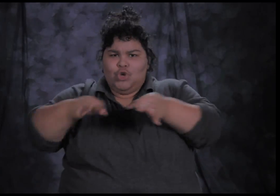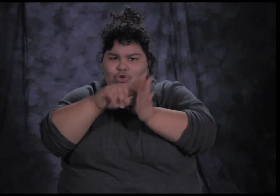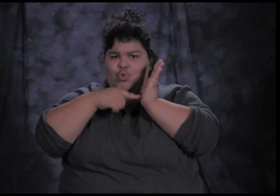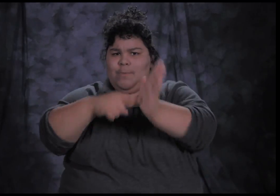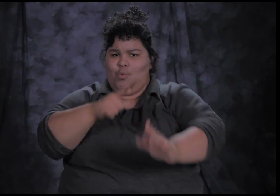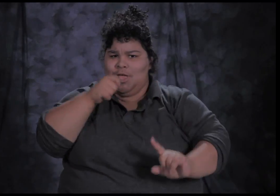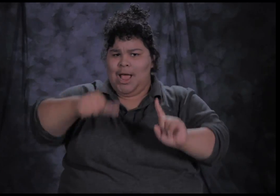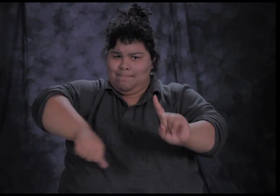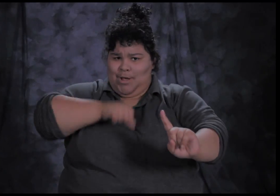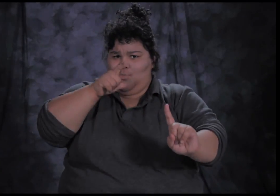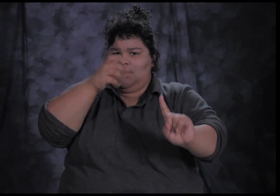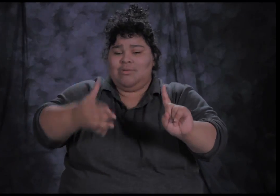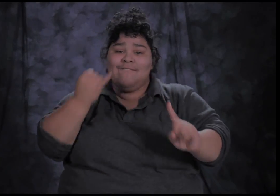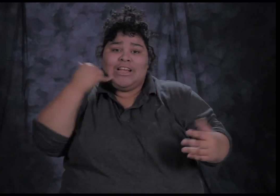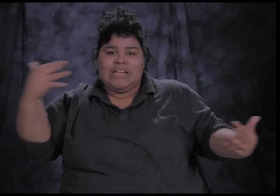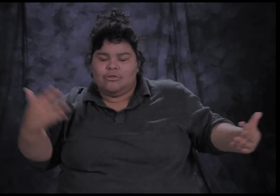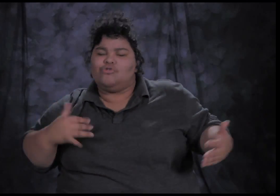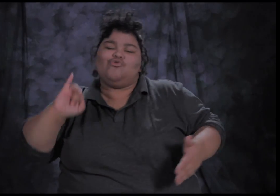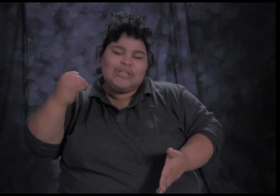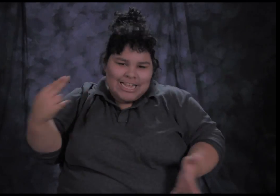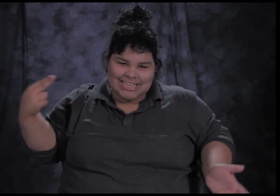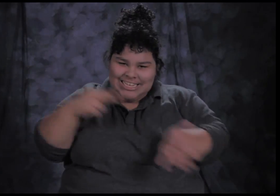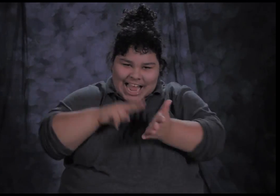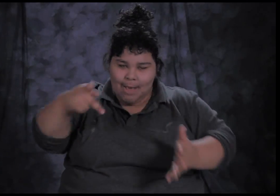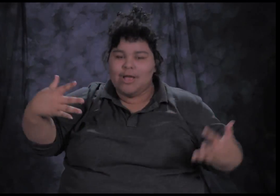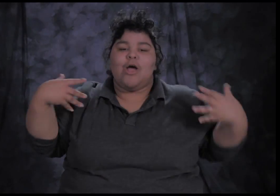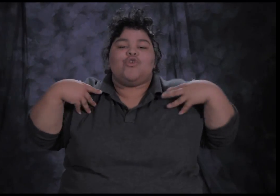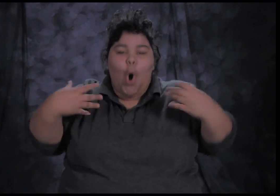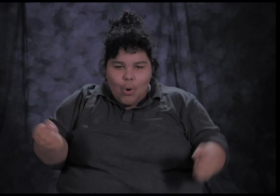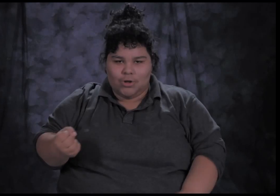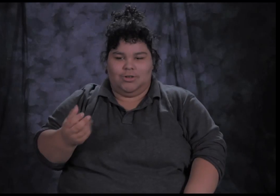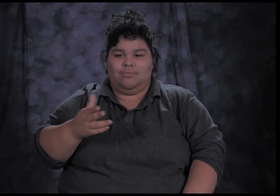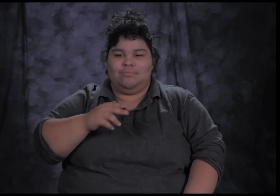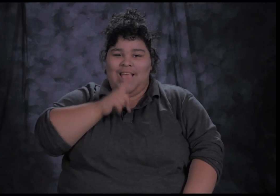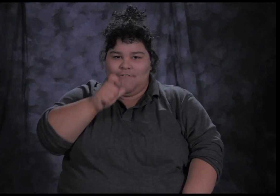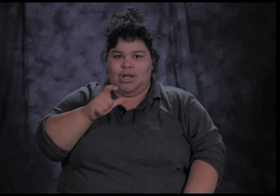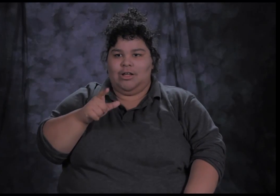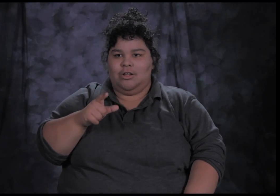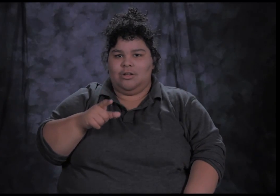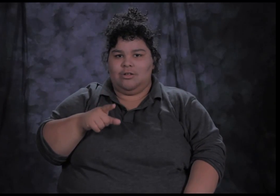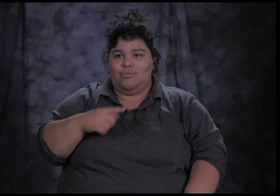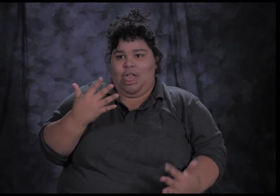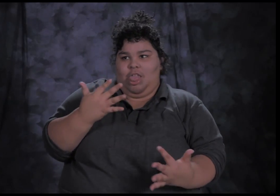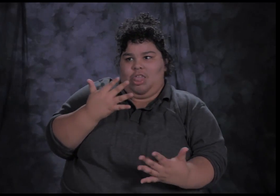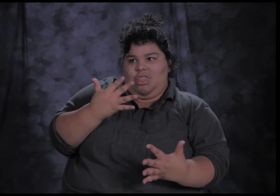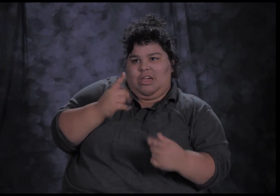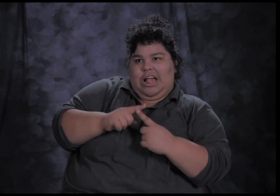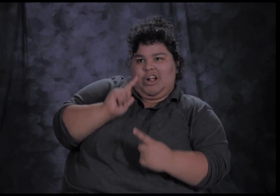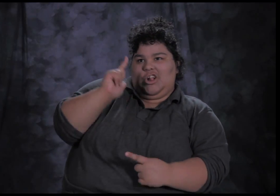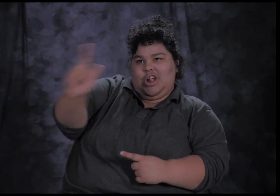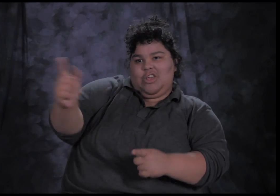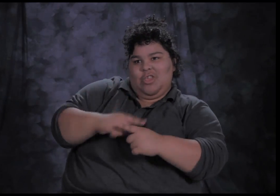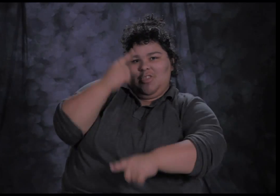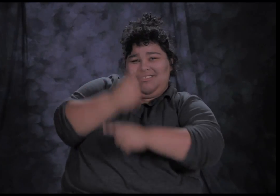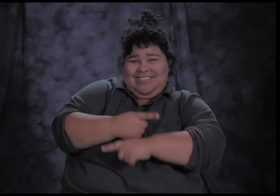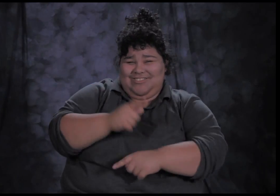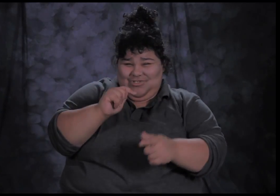health diagnosis. Don't be afraid. You can recover. And I feel like people wait too long. And you don't have to.